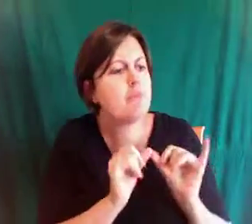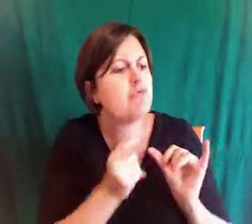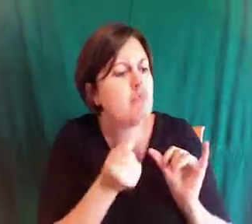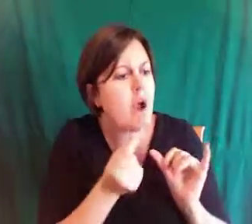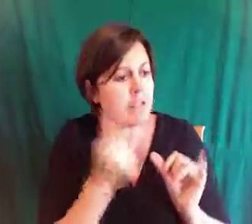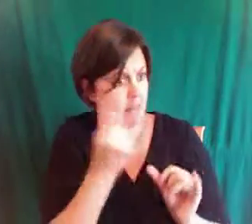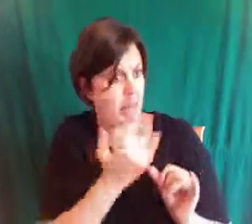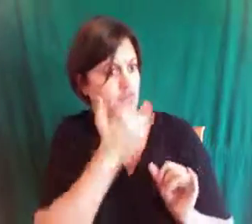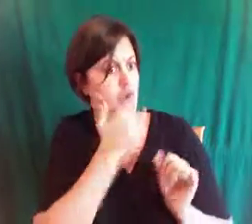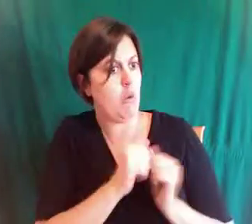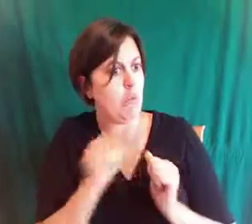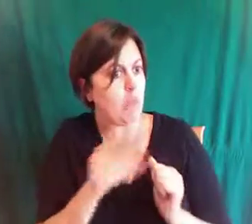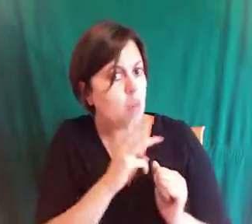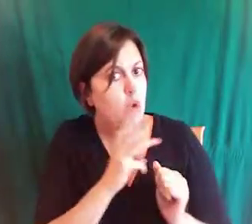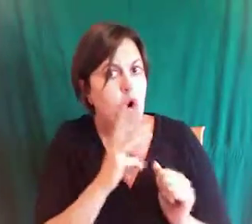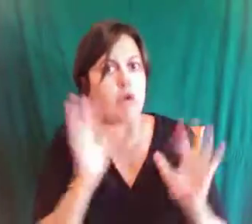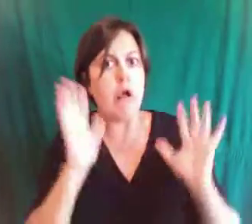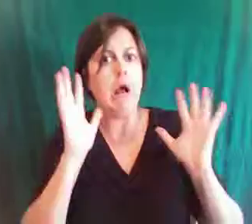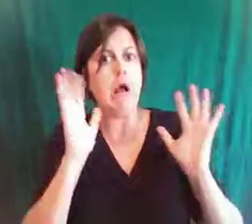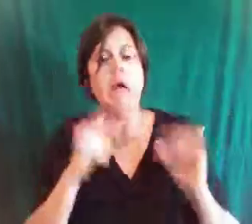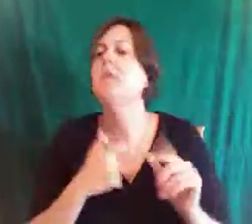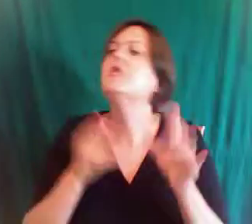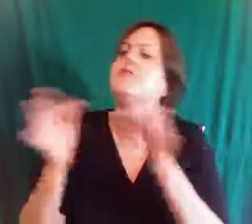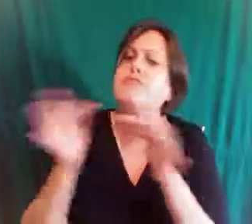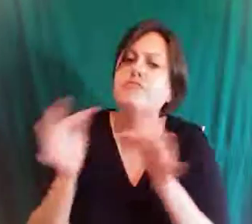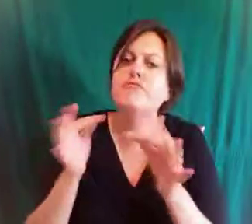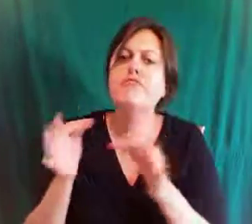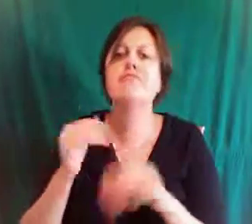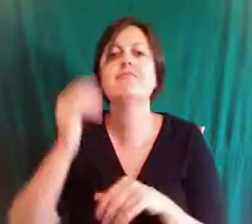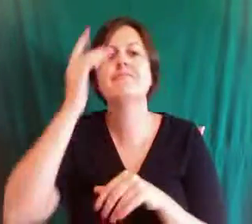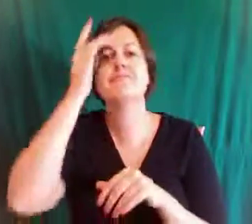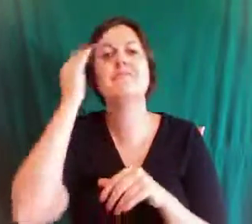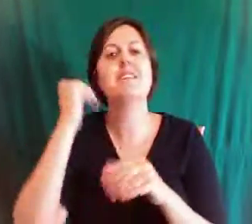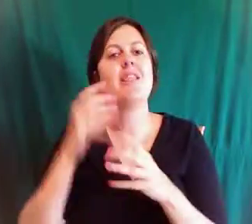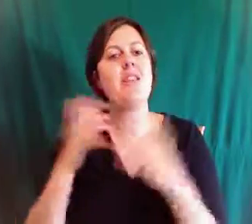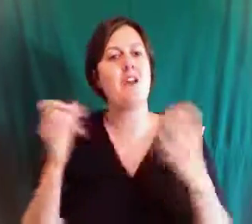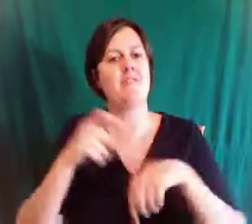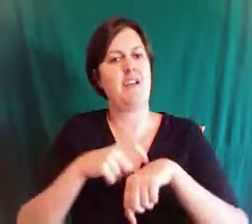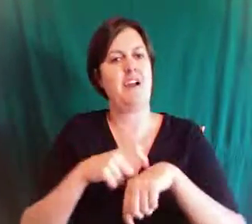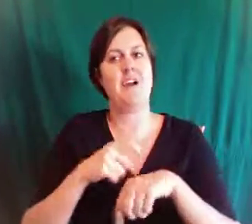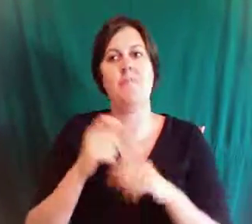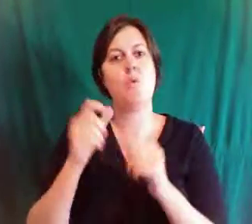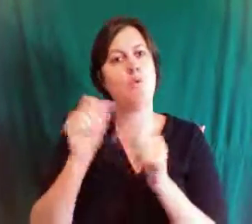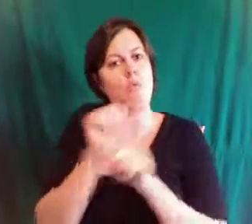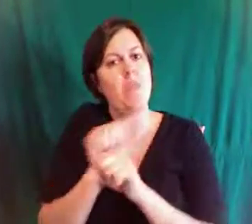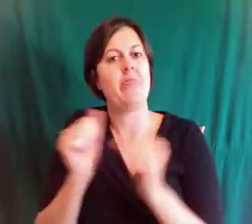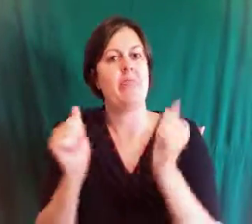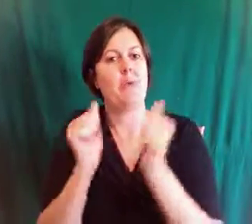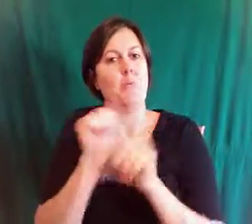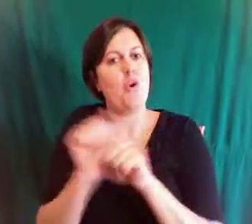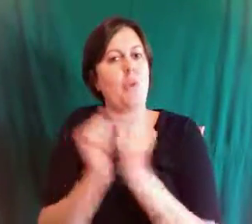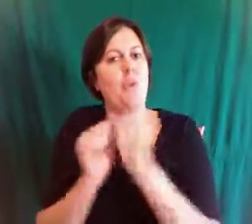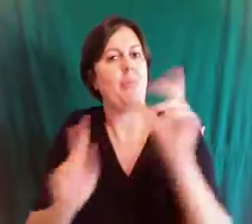public in my role as a researcher. And that's when I realized, this is the part I really love. And